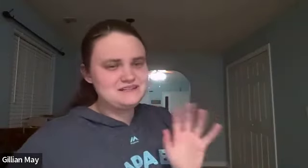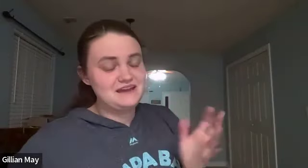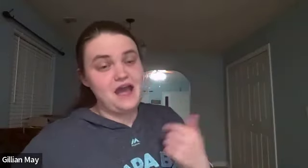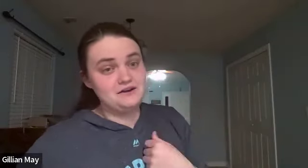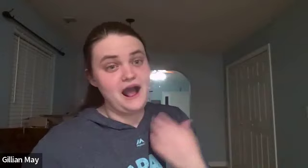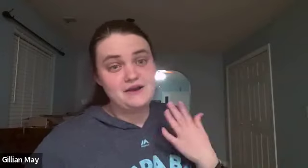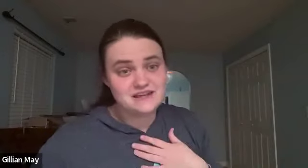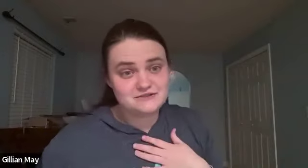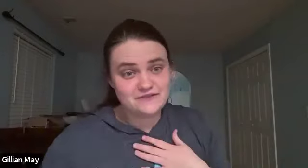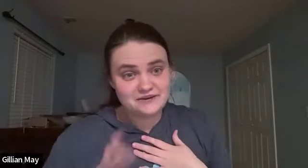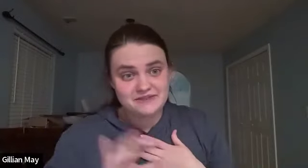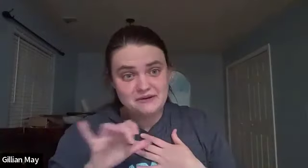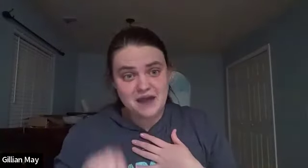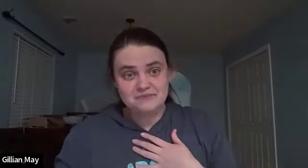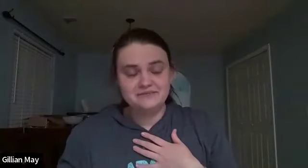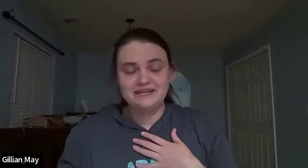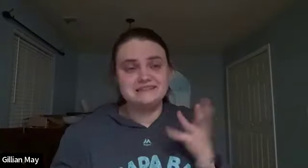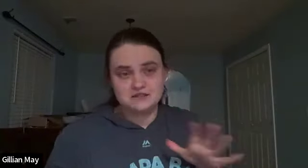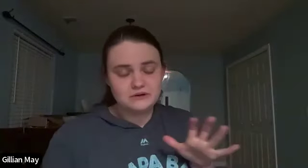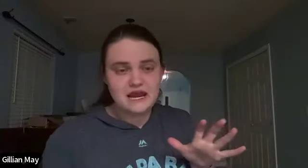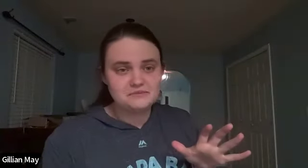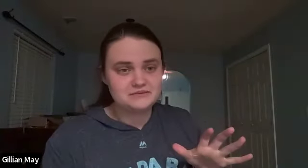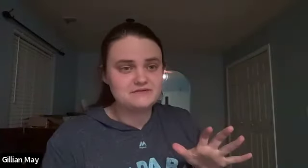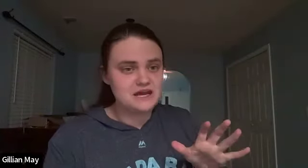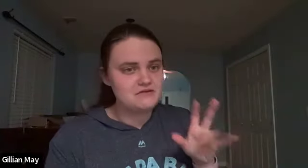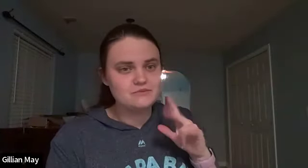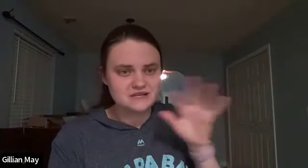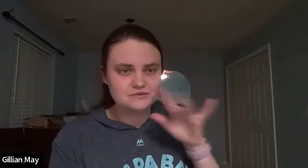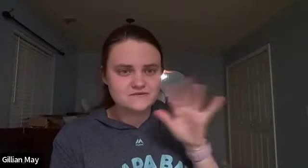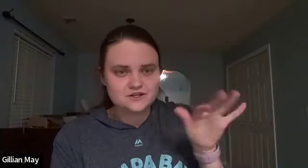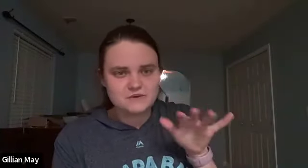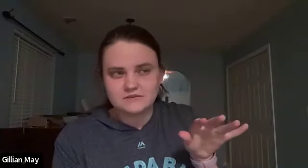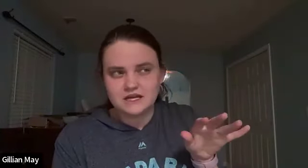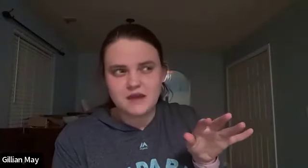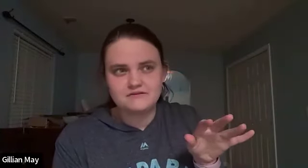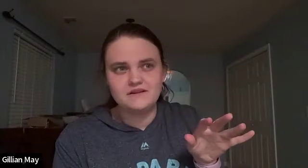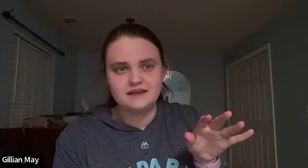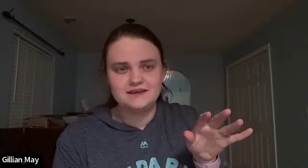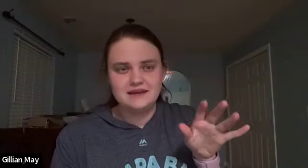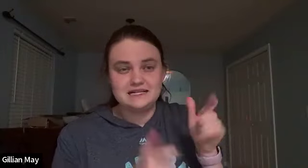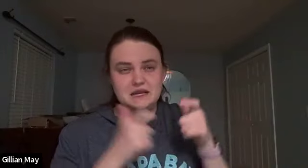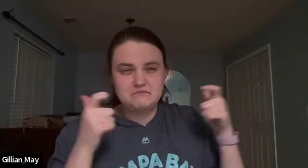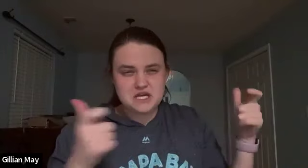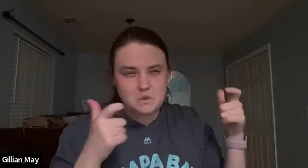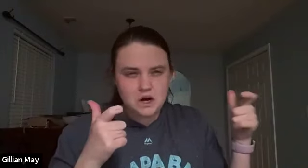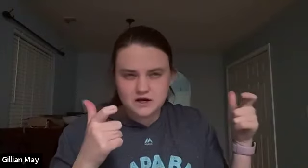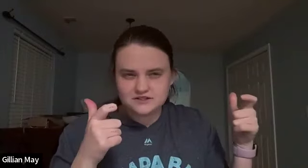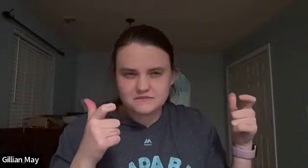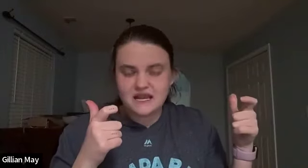kind of, I don't know. I always thought it was funny when that would happen to me. It still can happen to me every now and then when someone's finger spelling to me and I'm having to like, and it's like a big word or something. I have